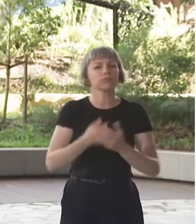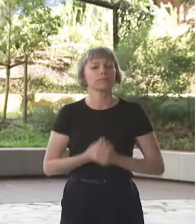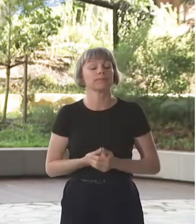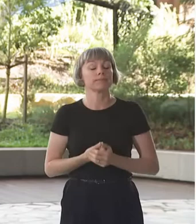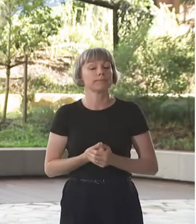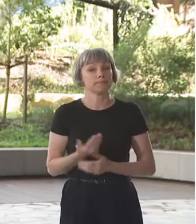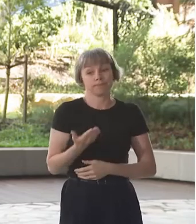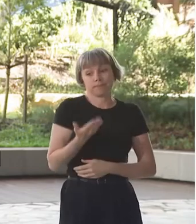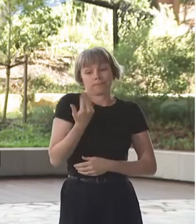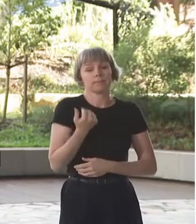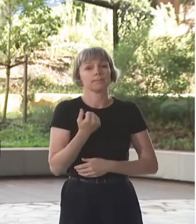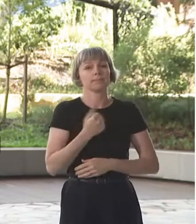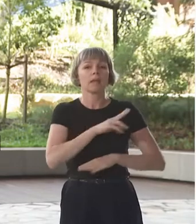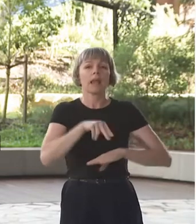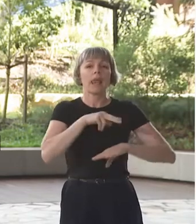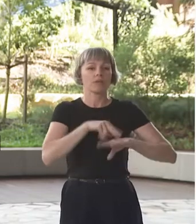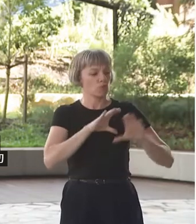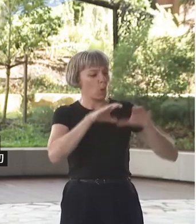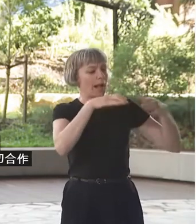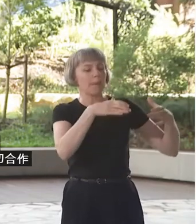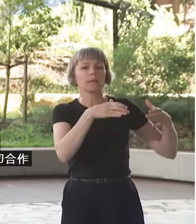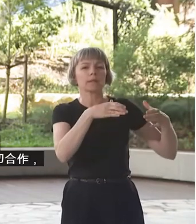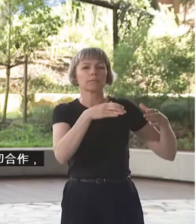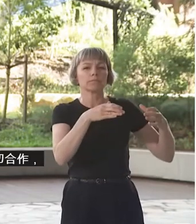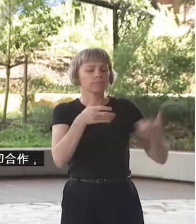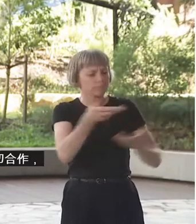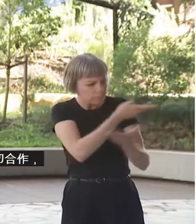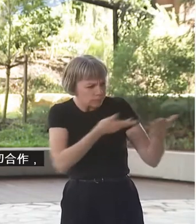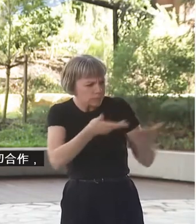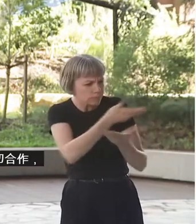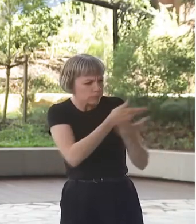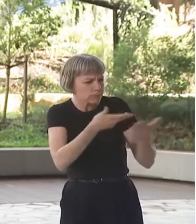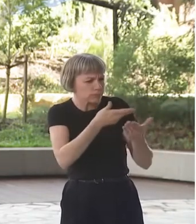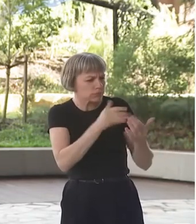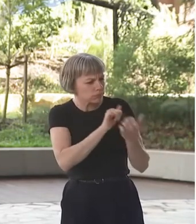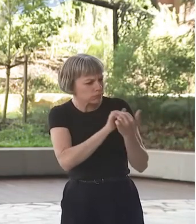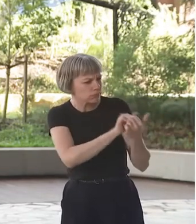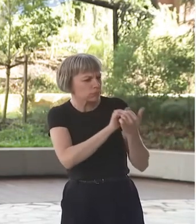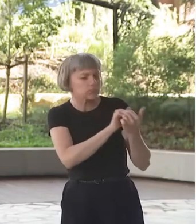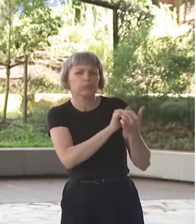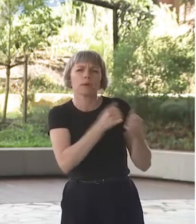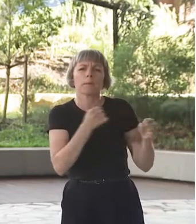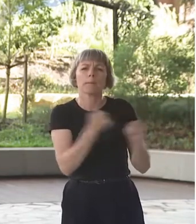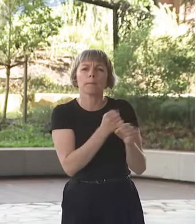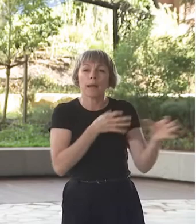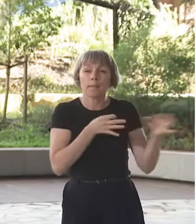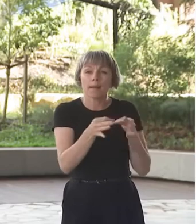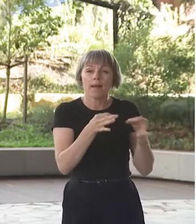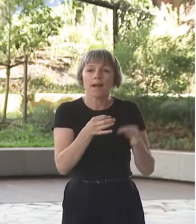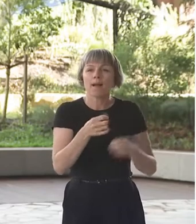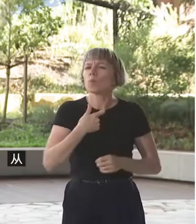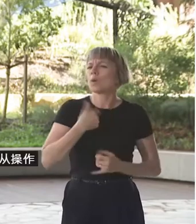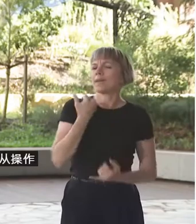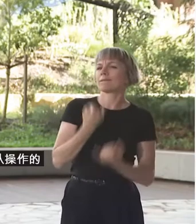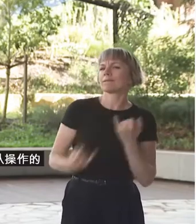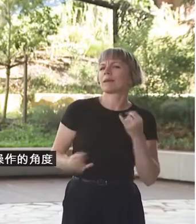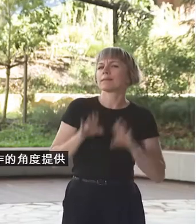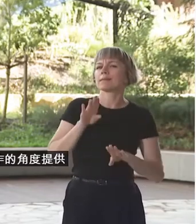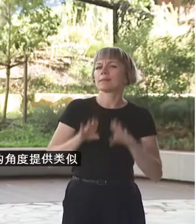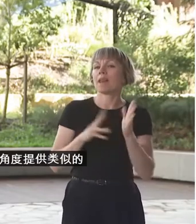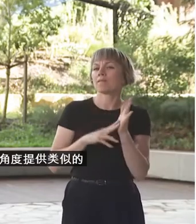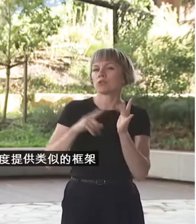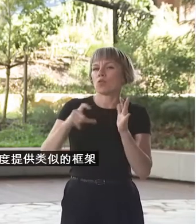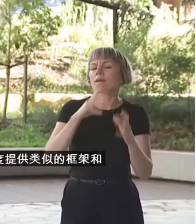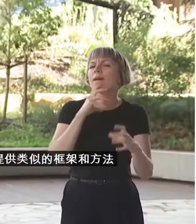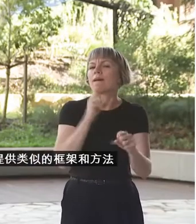those principles. We're working very closely with the Victorian government to provide, I guess, a similar framework and approach from an